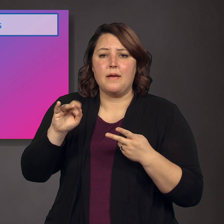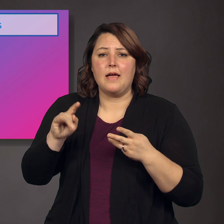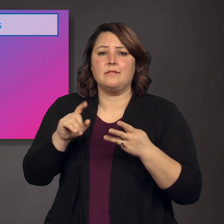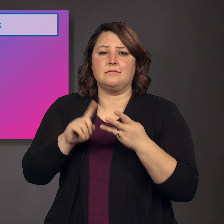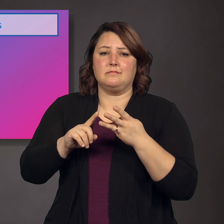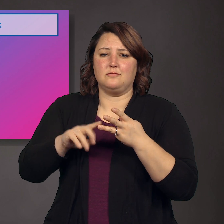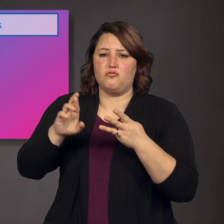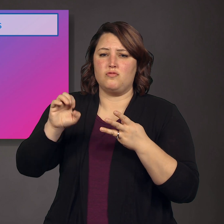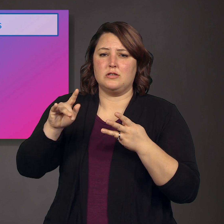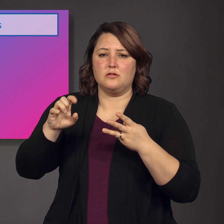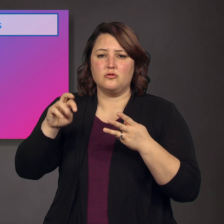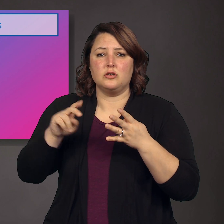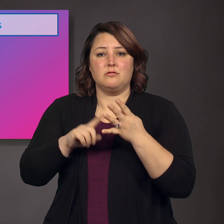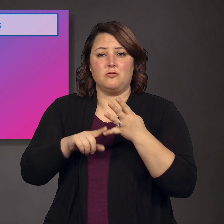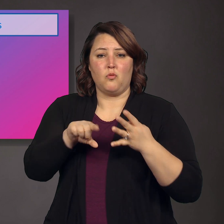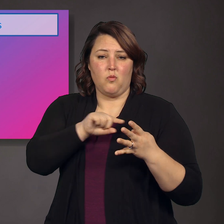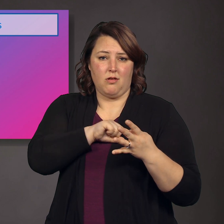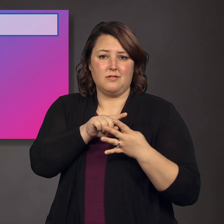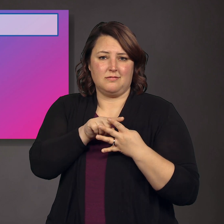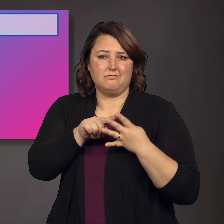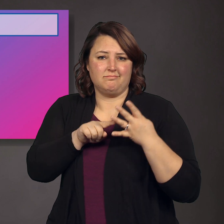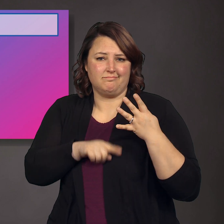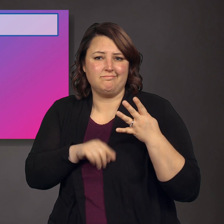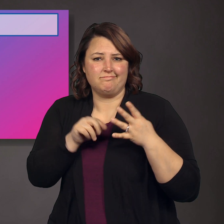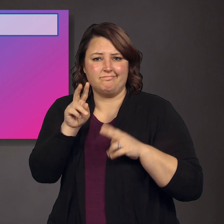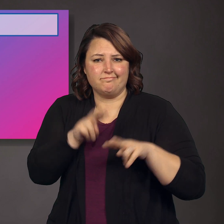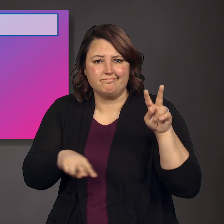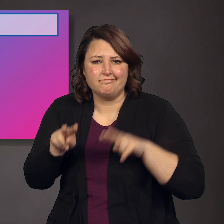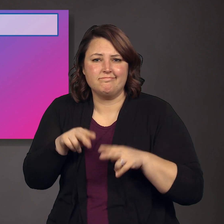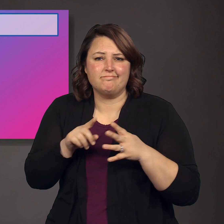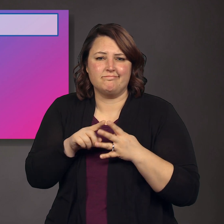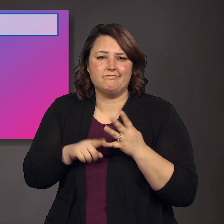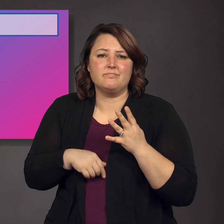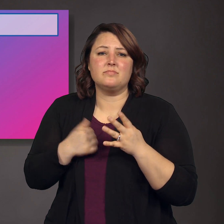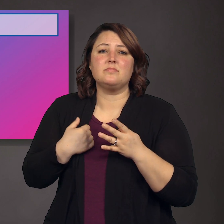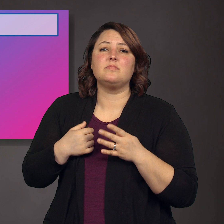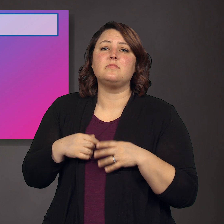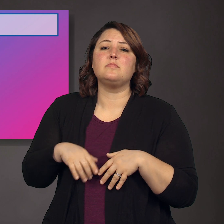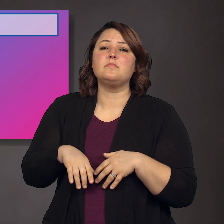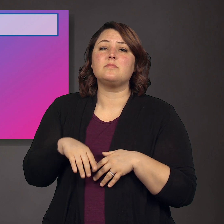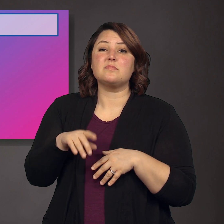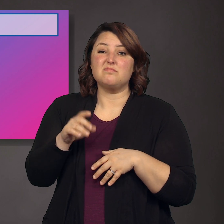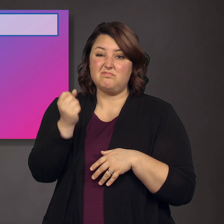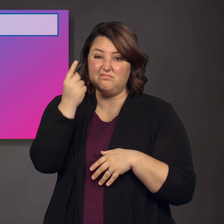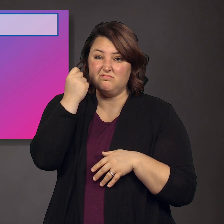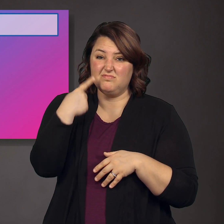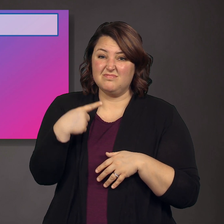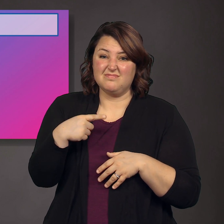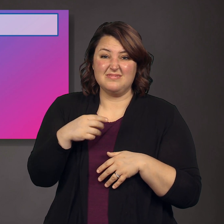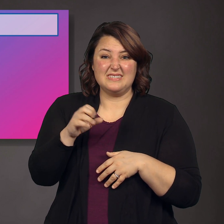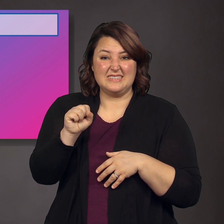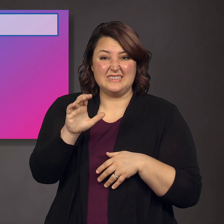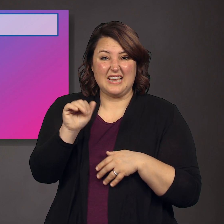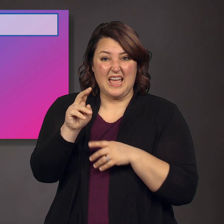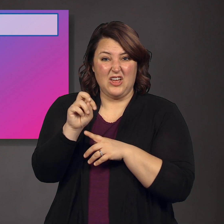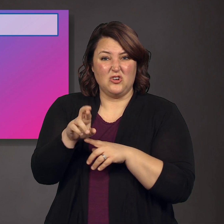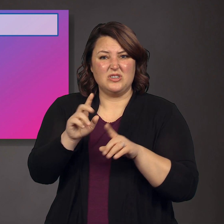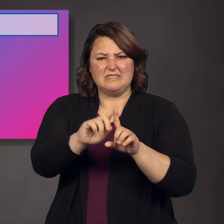and the quality. Now, there are several different types of scanners out on the market. Some are better than others for